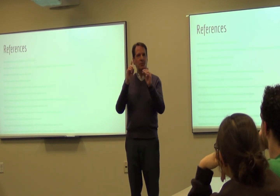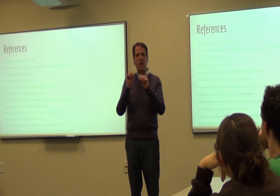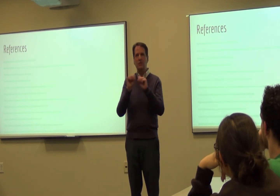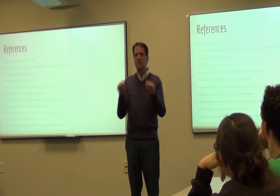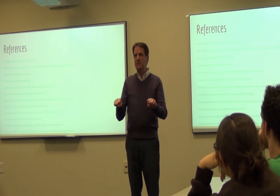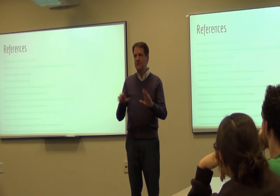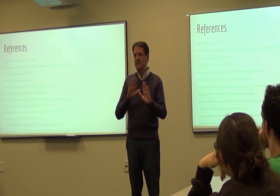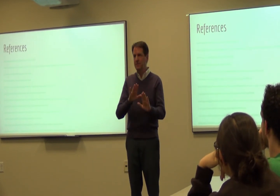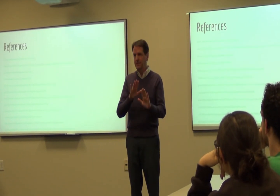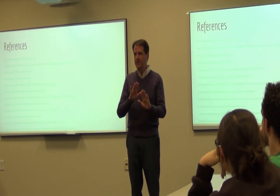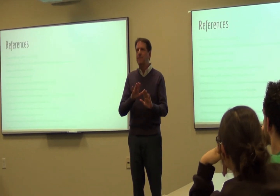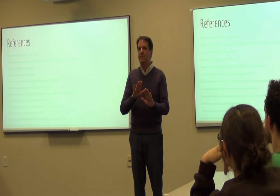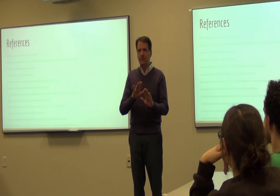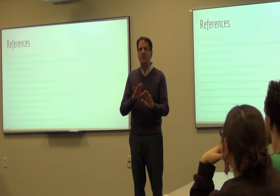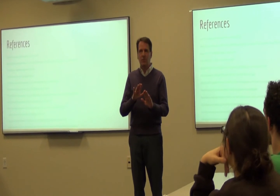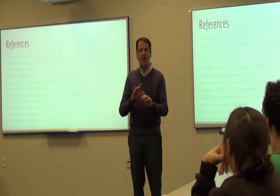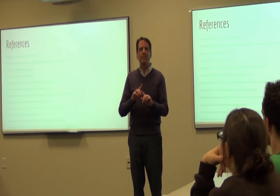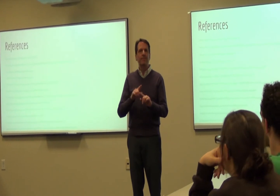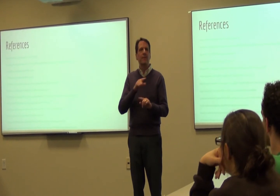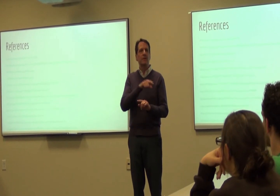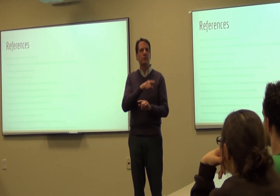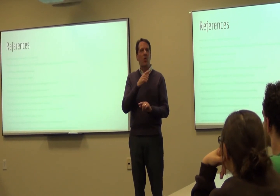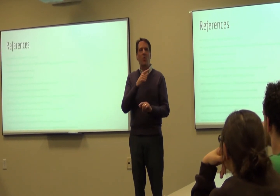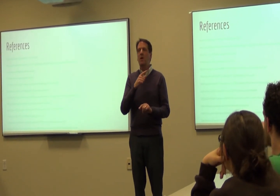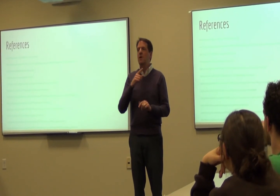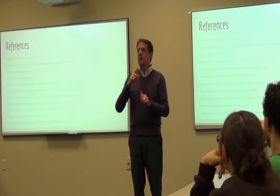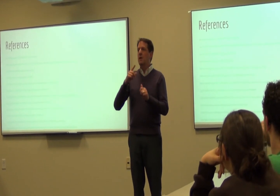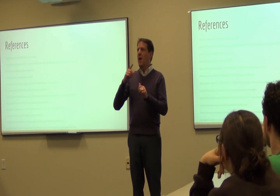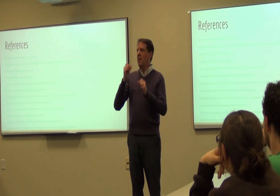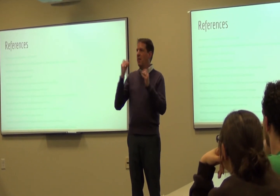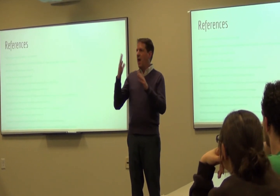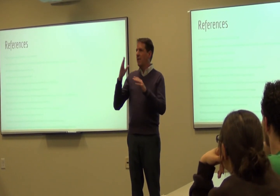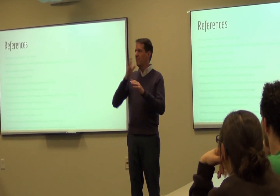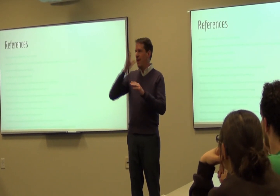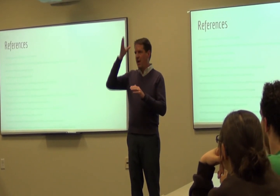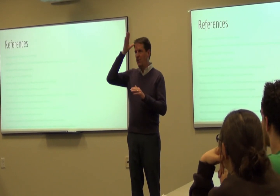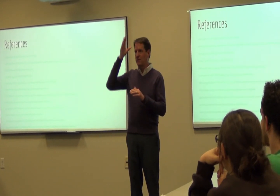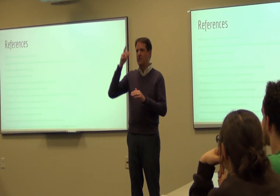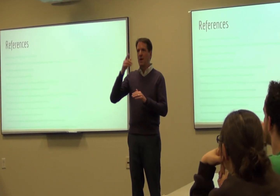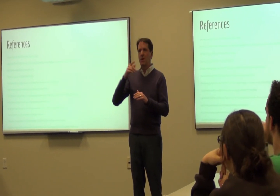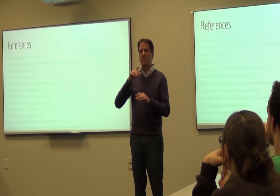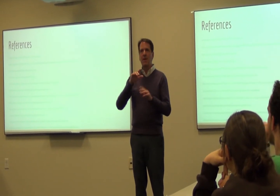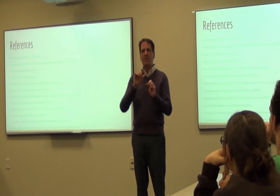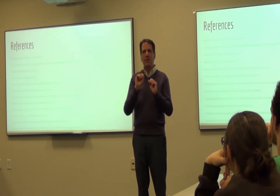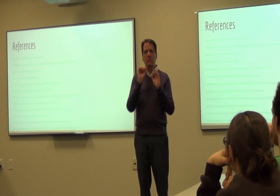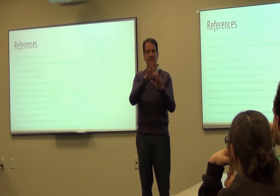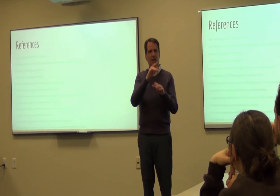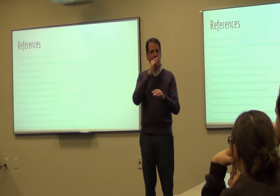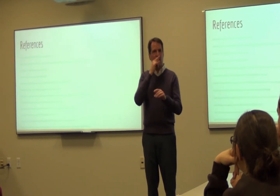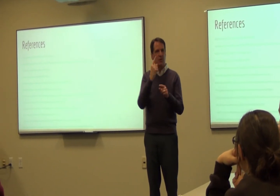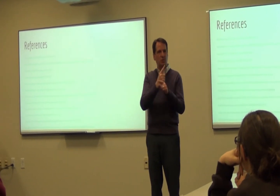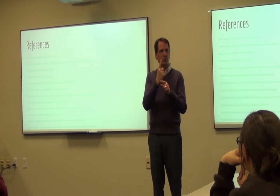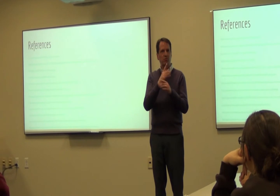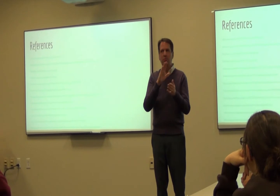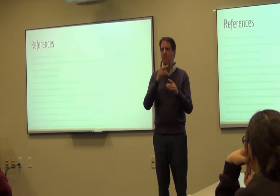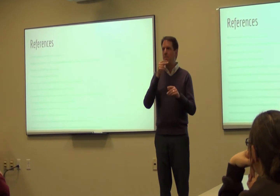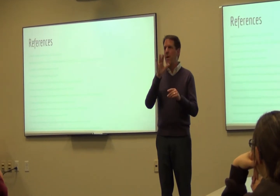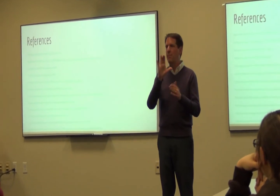Japanese people put a heavy value on the education system. So a lot of parents in Japan will send their kids